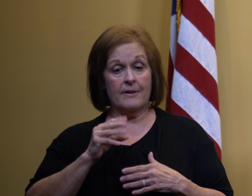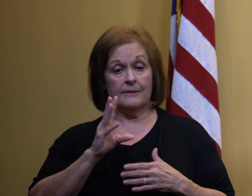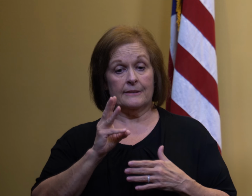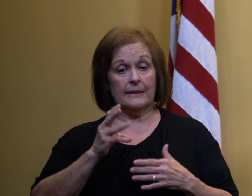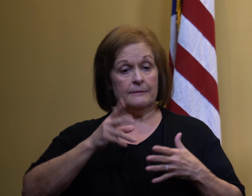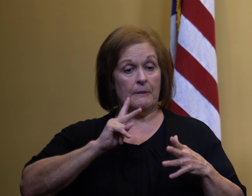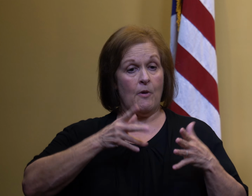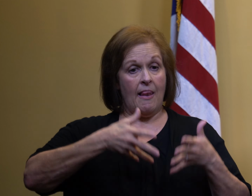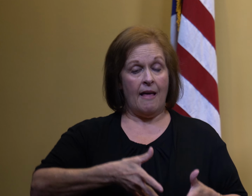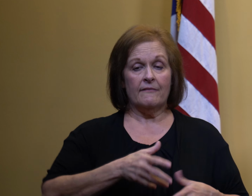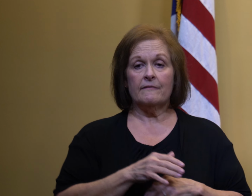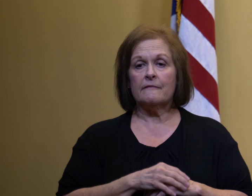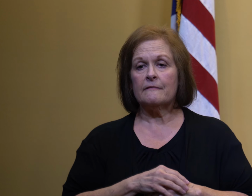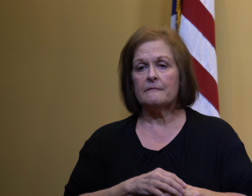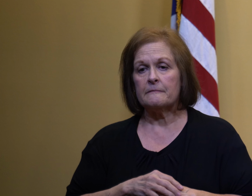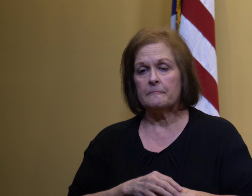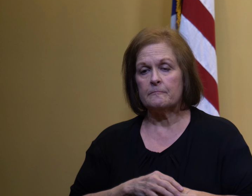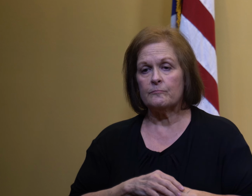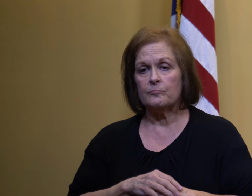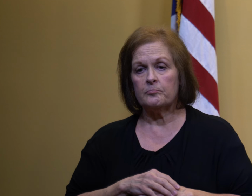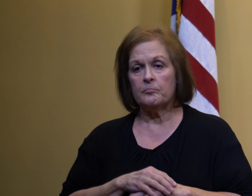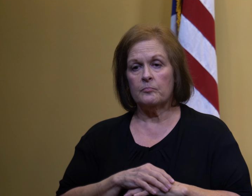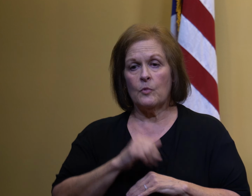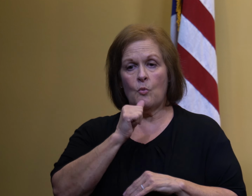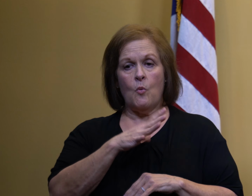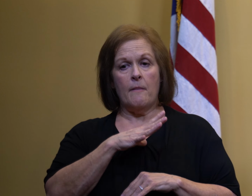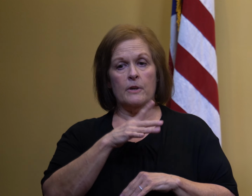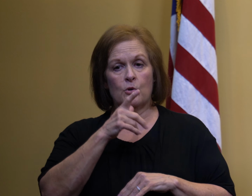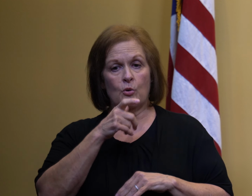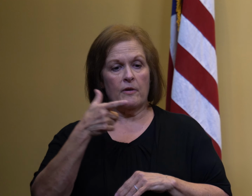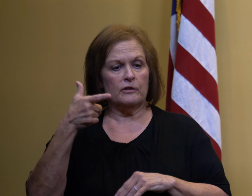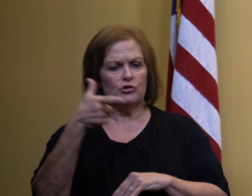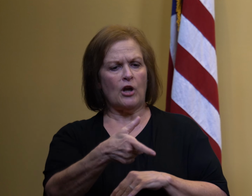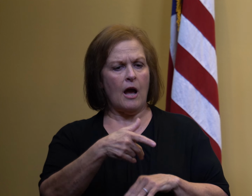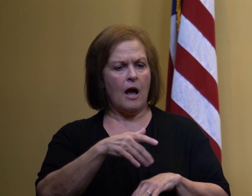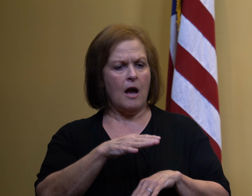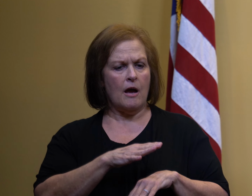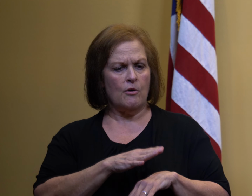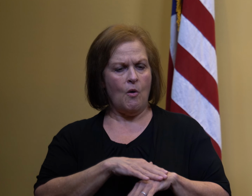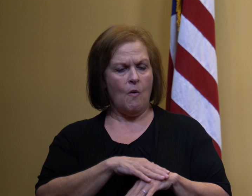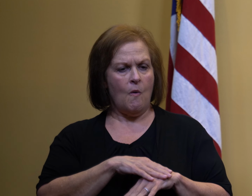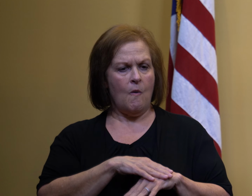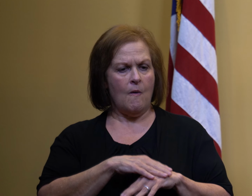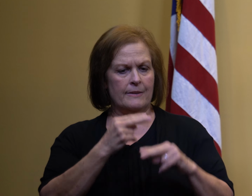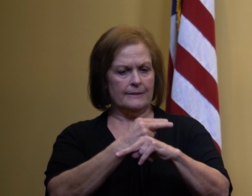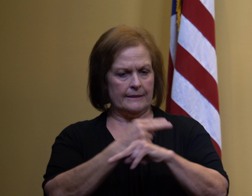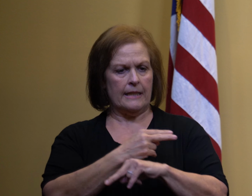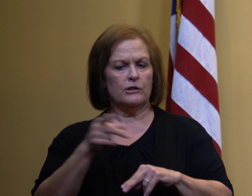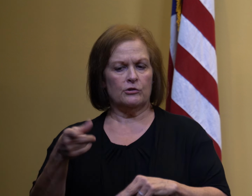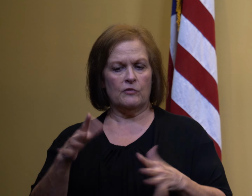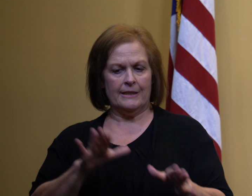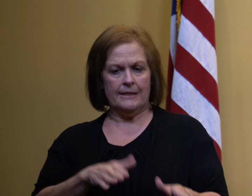Carly with Axio. Hi, Mayor. Hi. So the woman who was shot on the interstate on Lundy Grass, she died, and that came out this week.